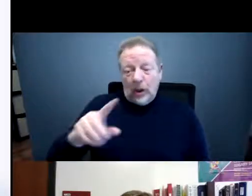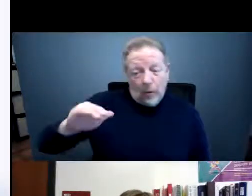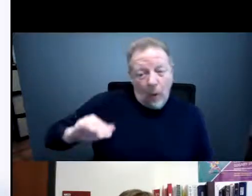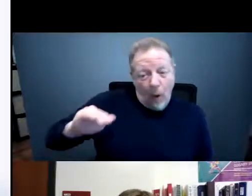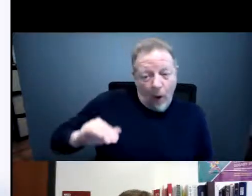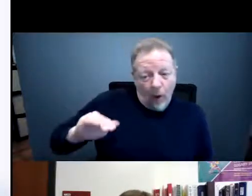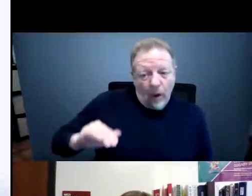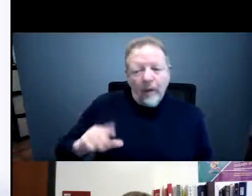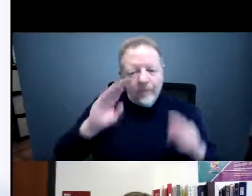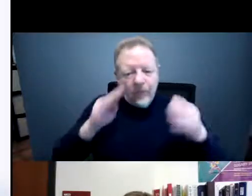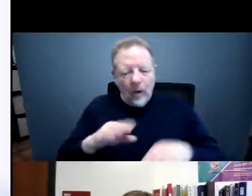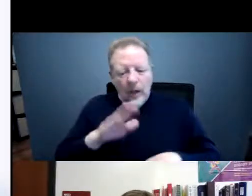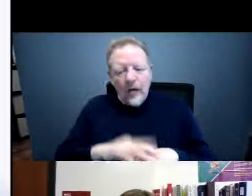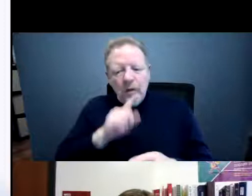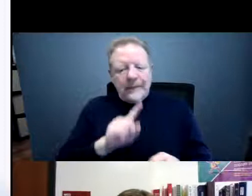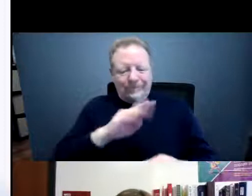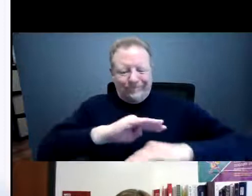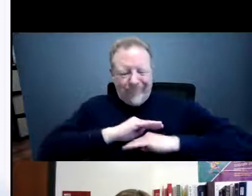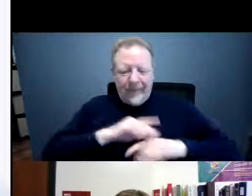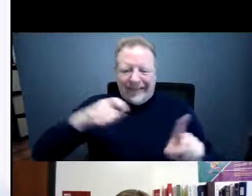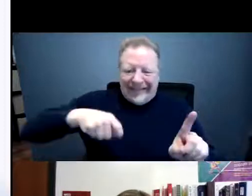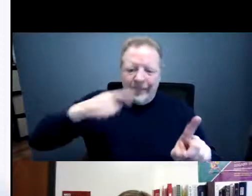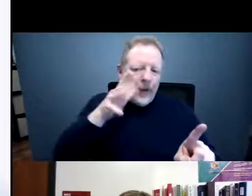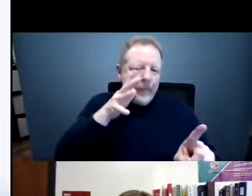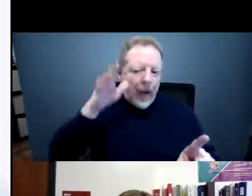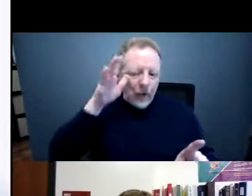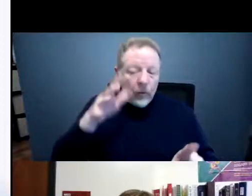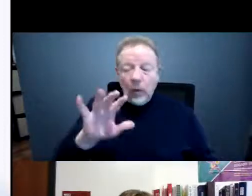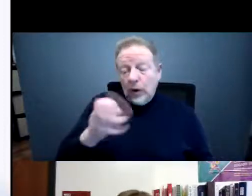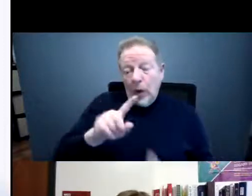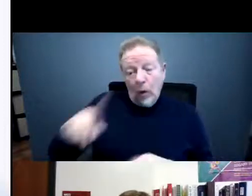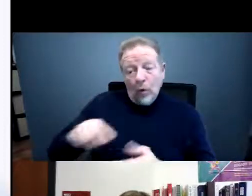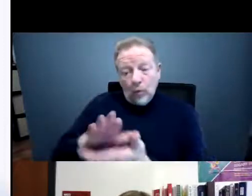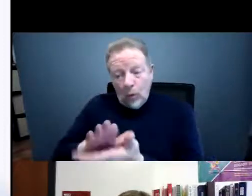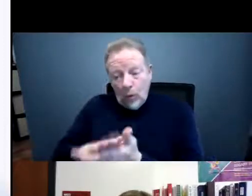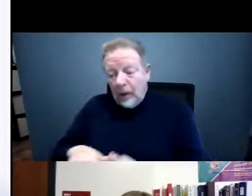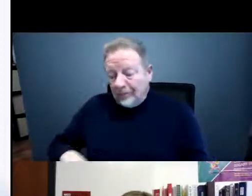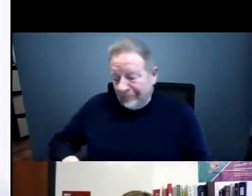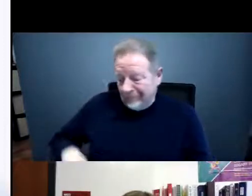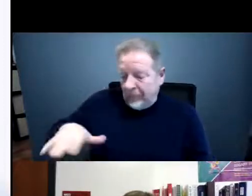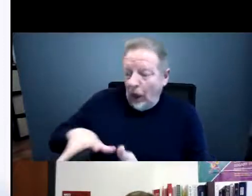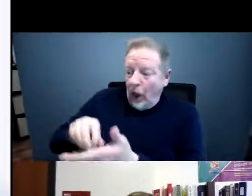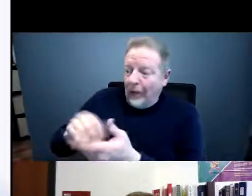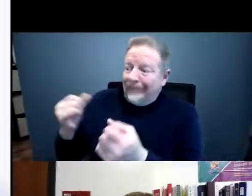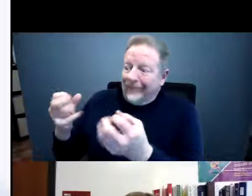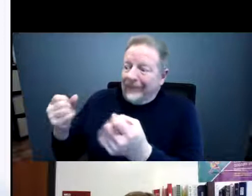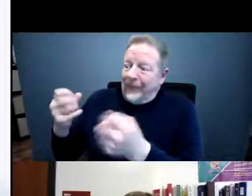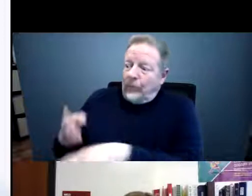the needs of the parents. Then the child goes to school, learns to sign by leaps and bounds, and most times, unfortunately,